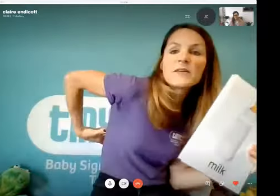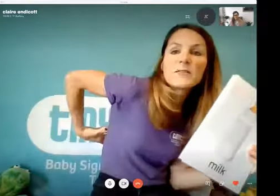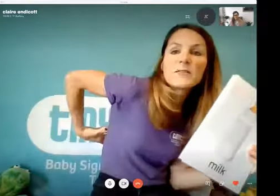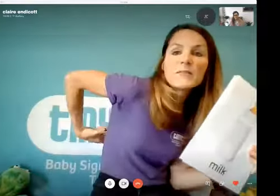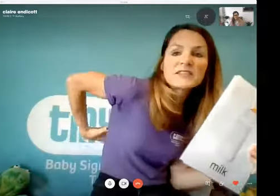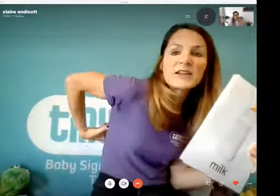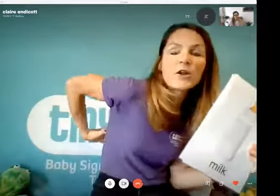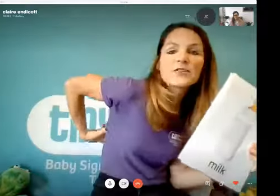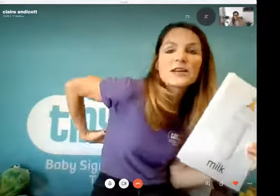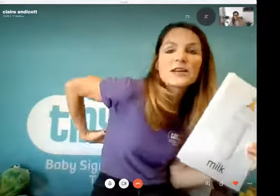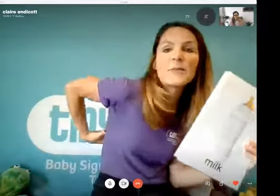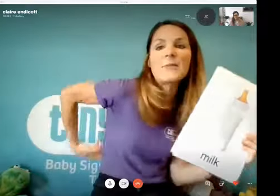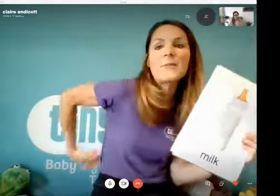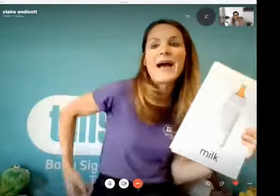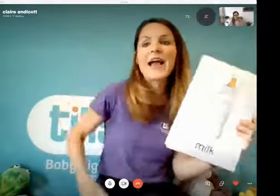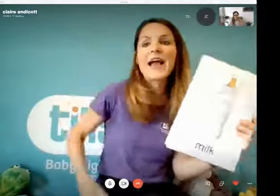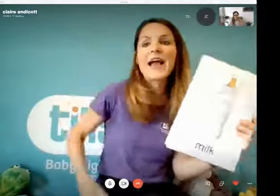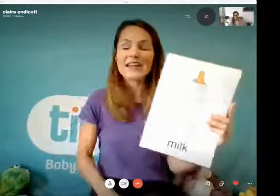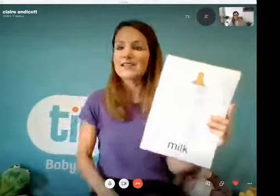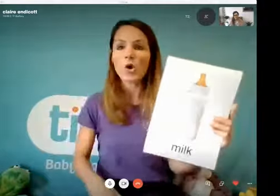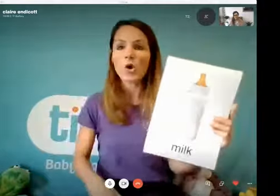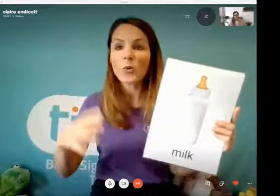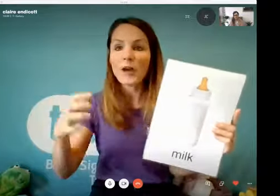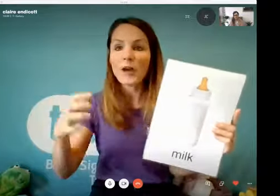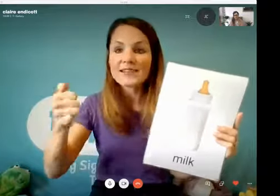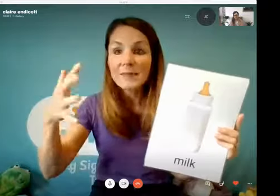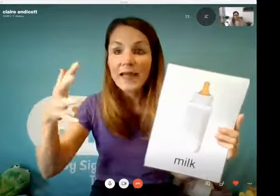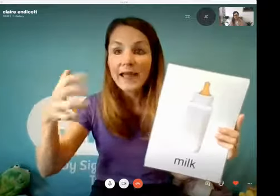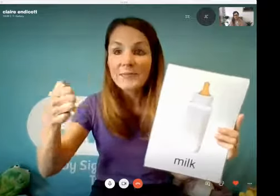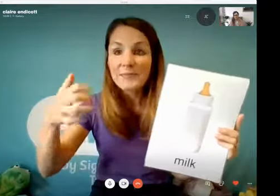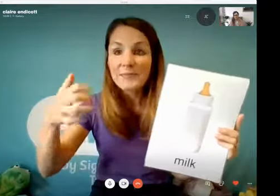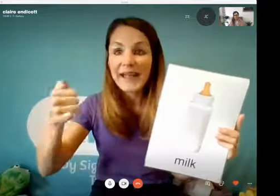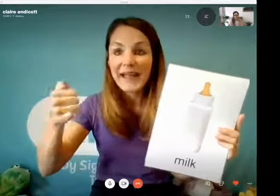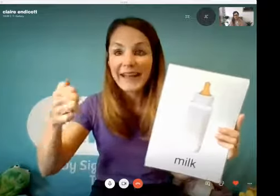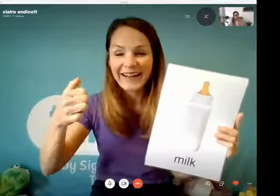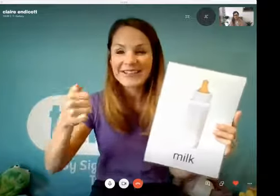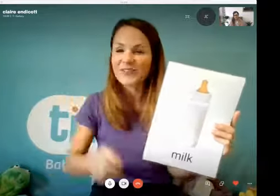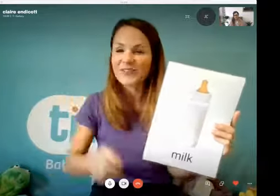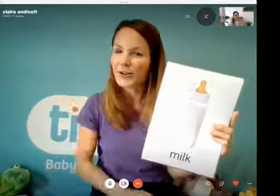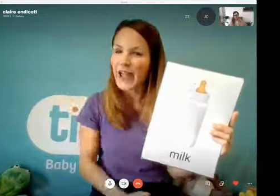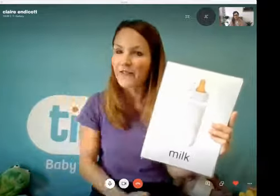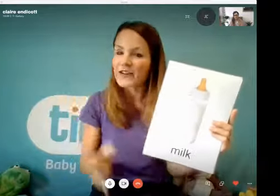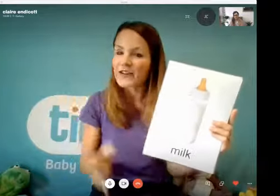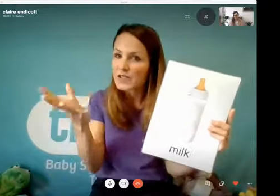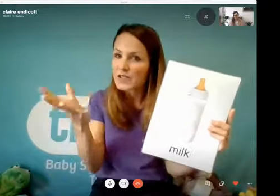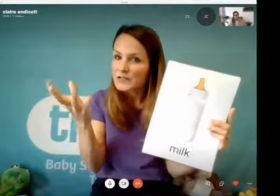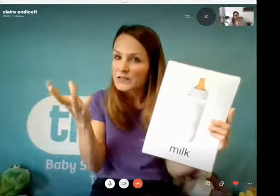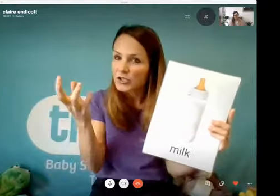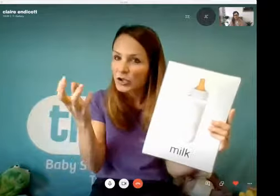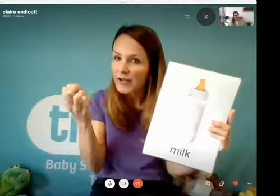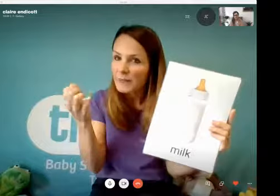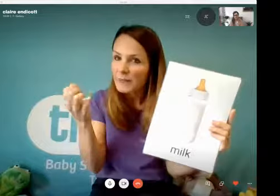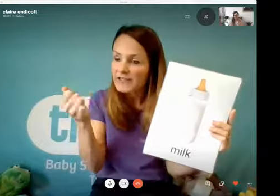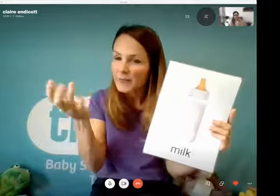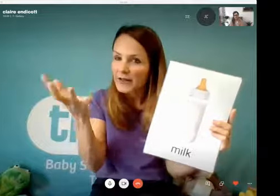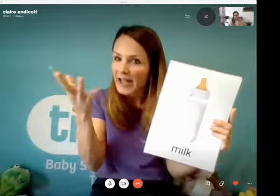it a lot of the time on the back. It's not always milk, mummy. Okay, so you have to look out for it. Sometimes in younger babies, it can be little curls